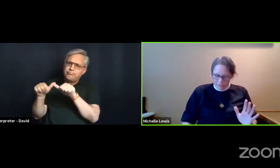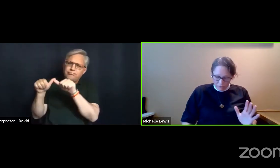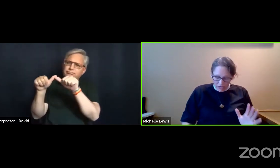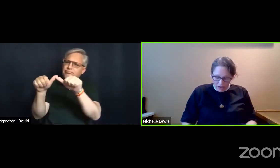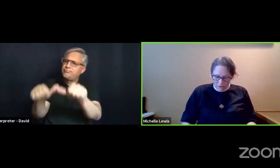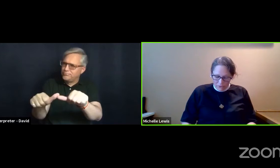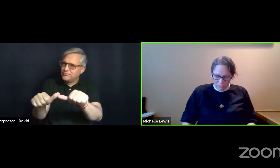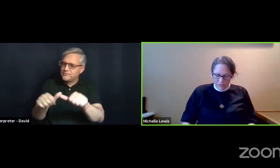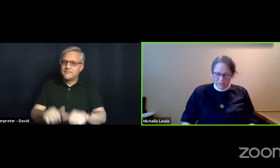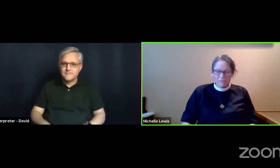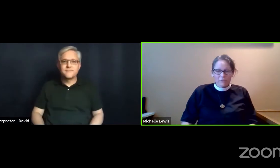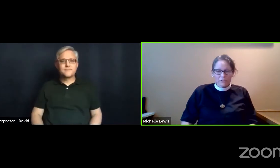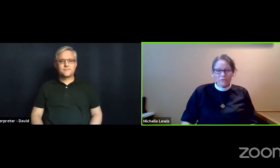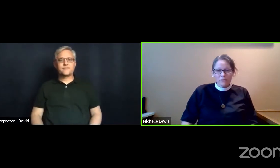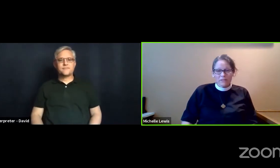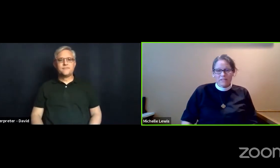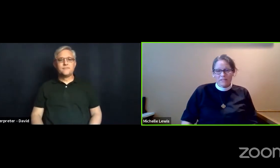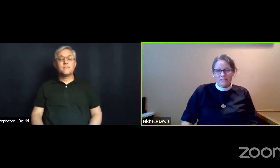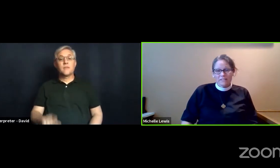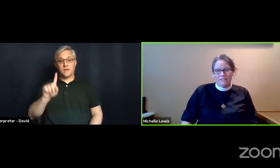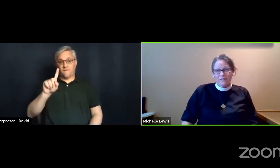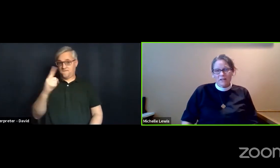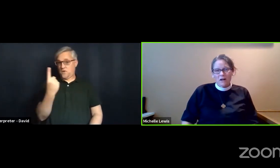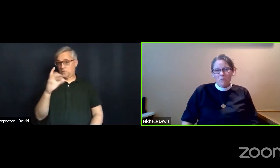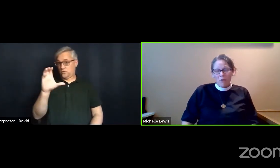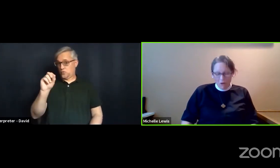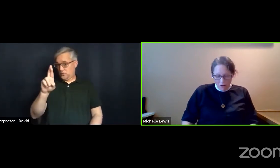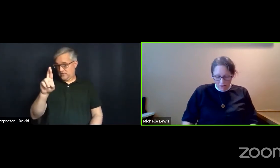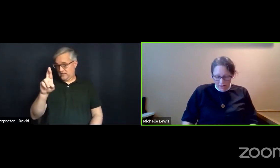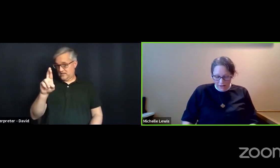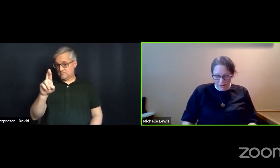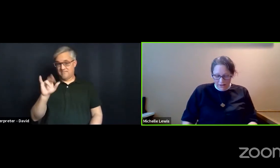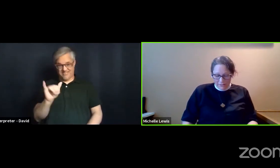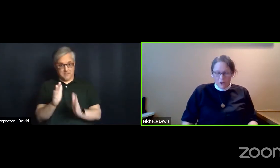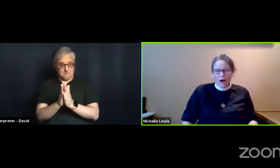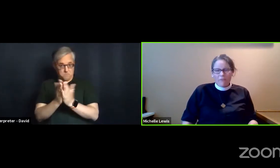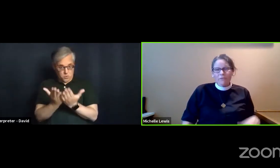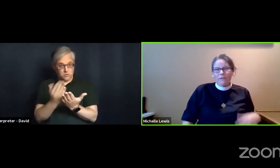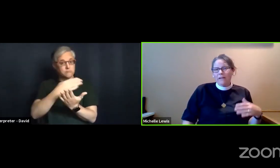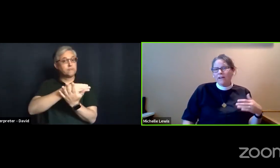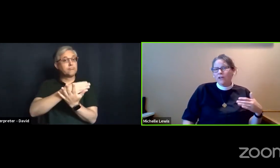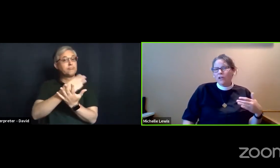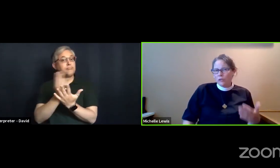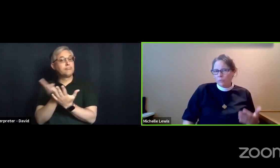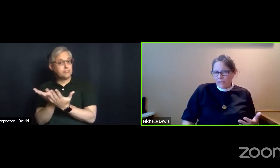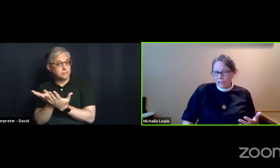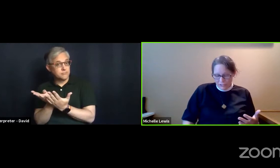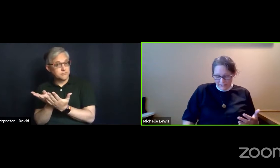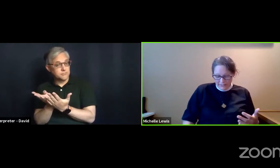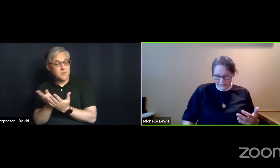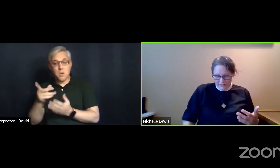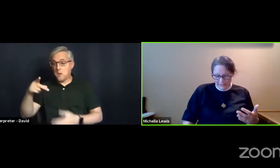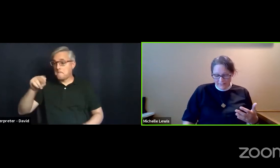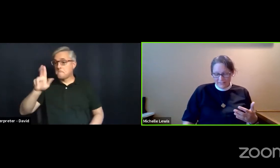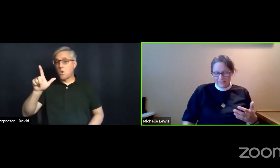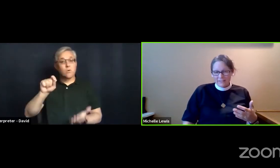Because throughout the book of 1 Corinthians, Paul is offering